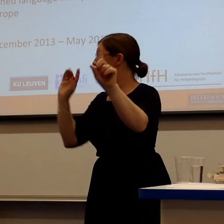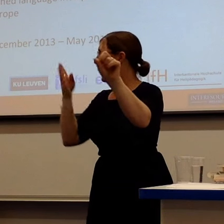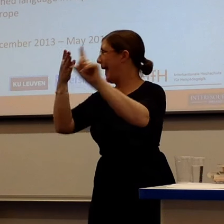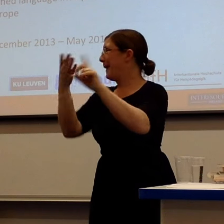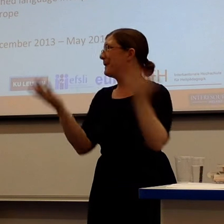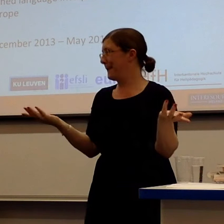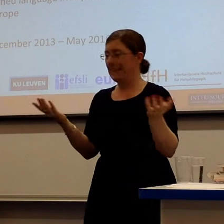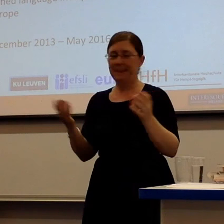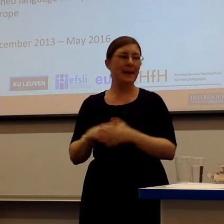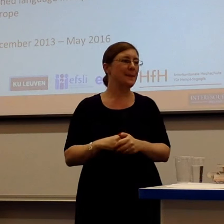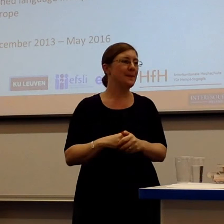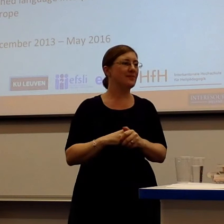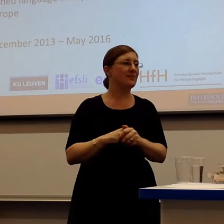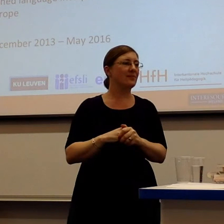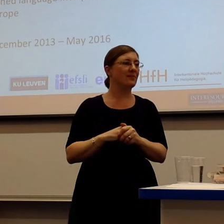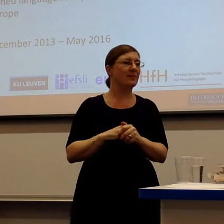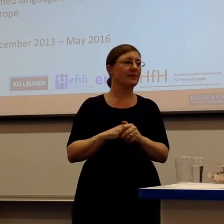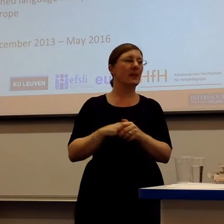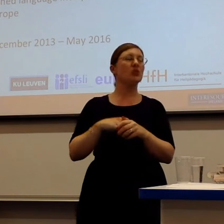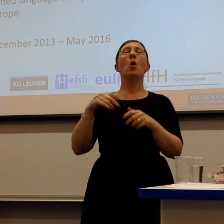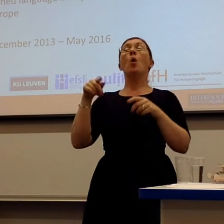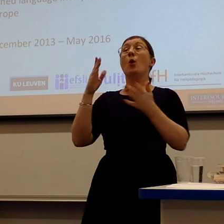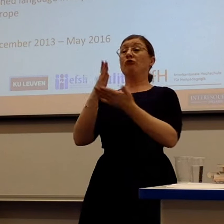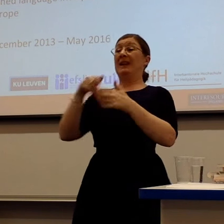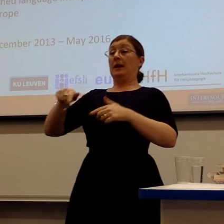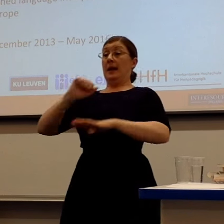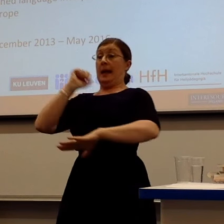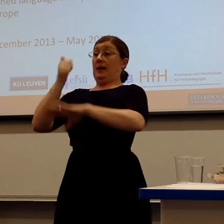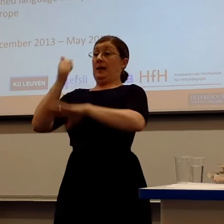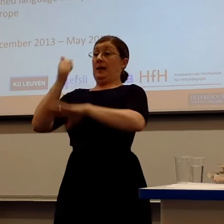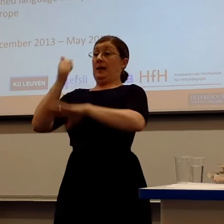as they say, projects in lifelong learning that would be available to stakeholders.